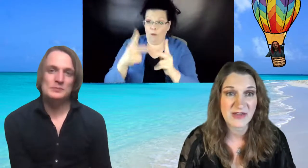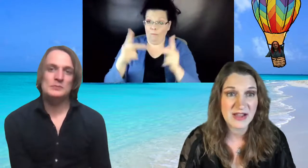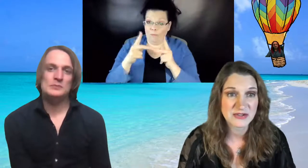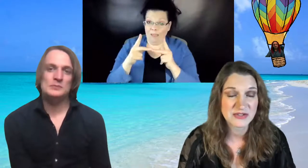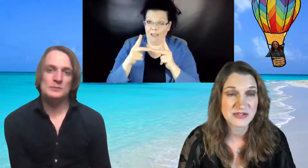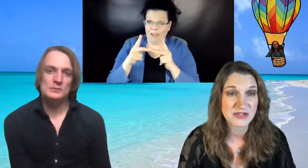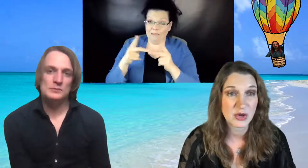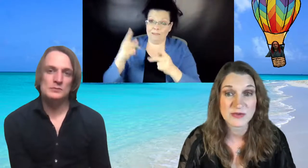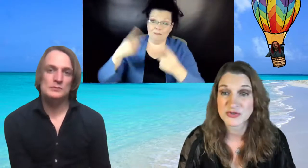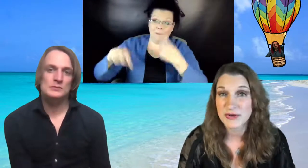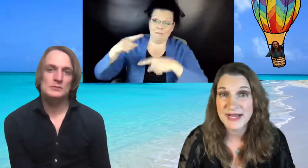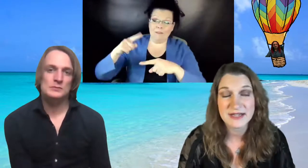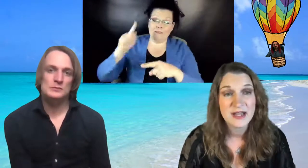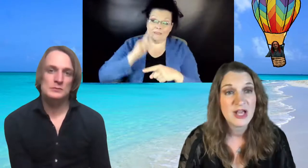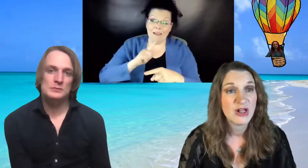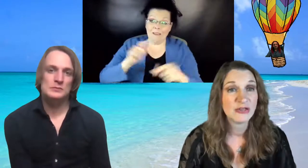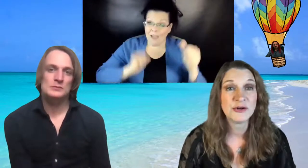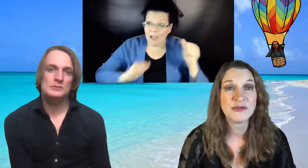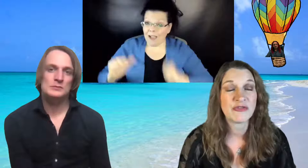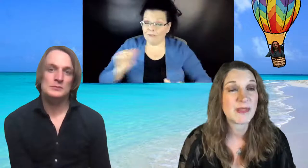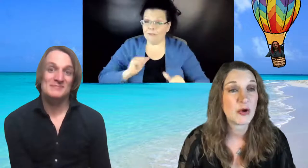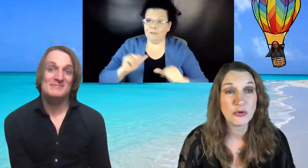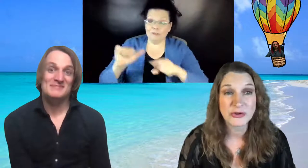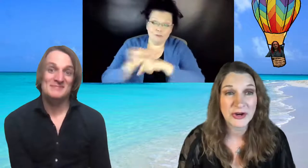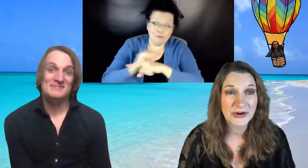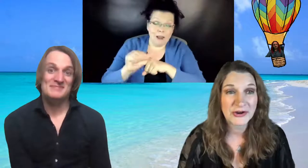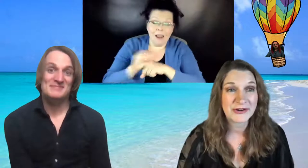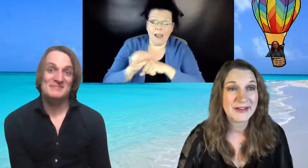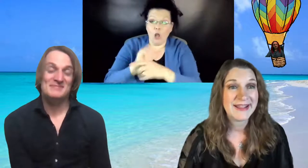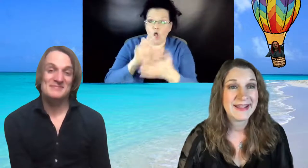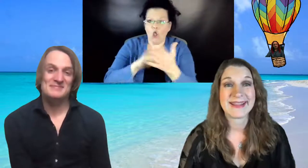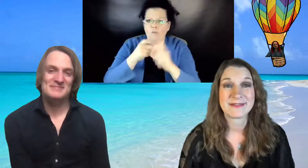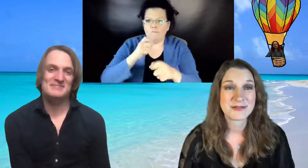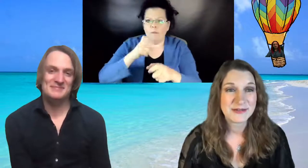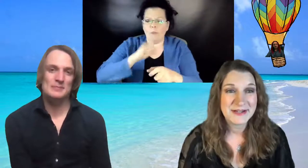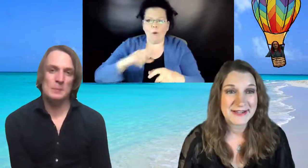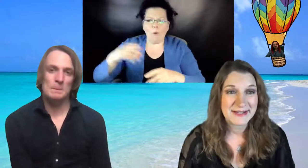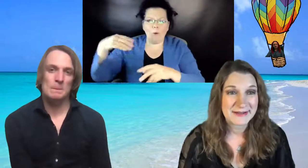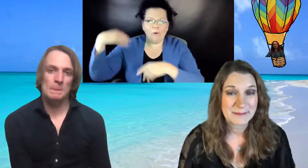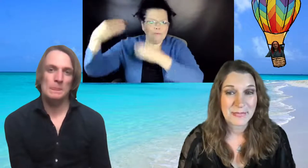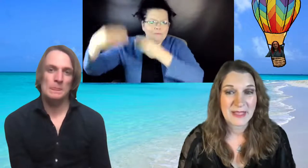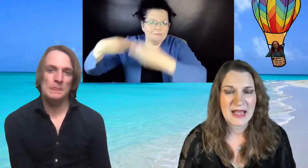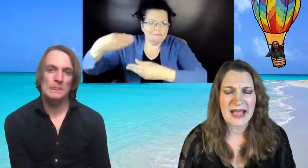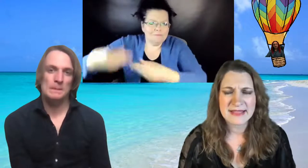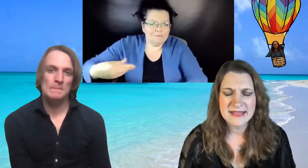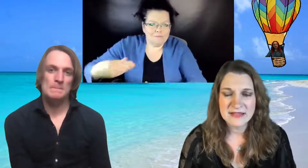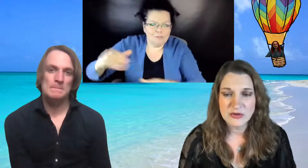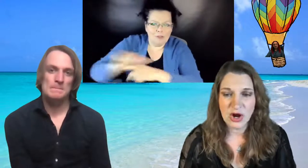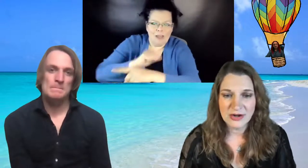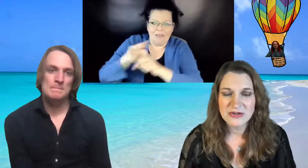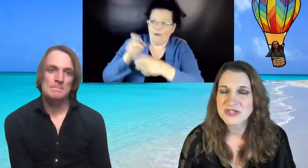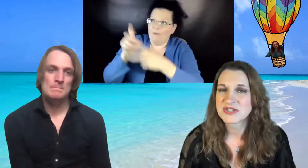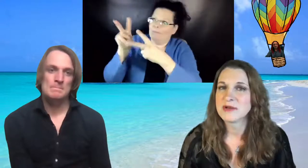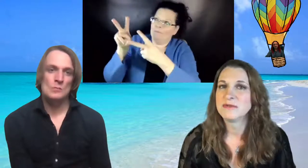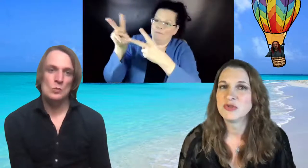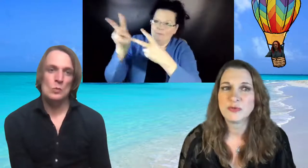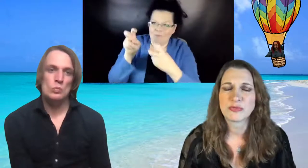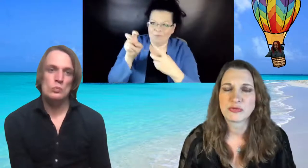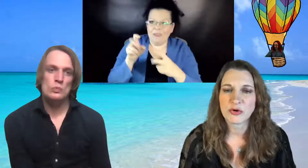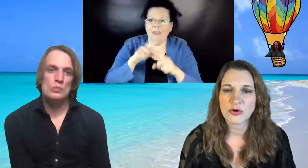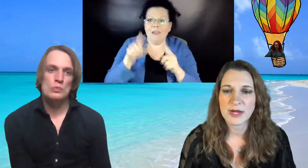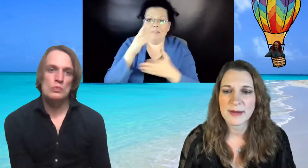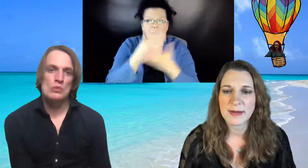coming deaf actors could go and train, learn from the old guard and get their training. I think there are some